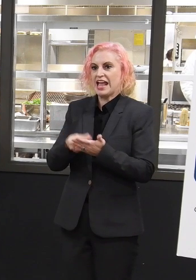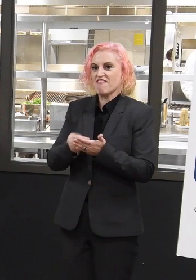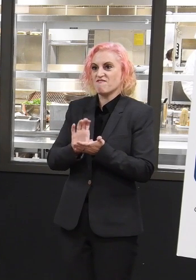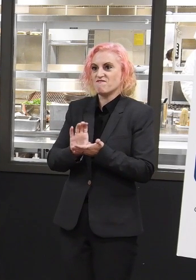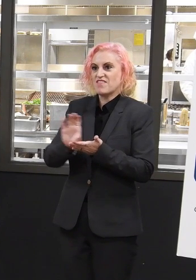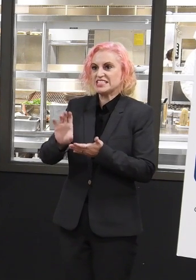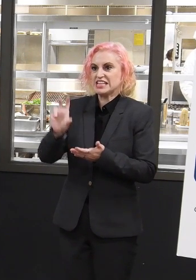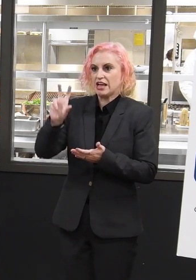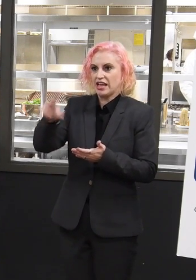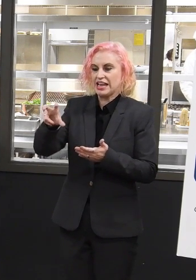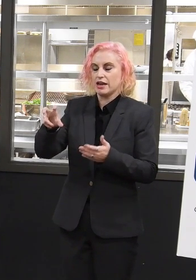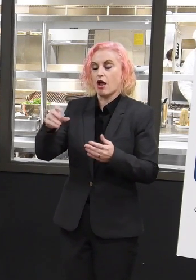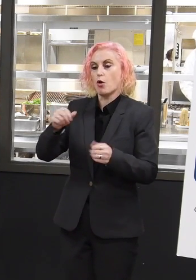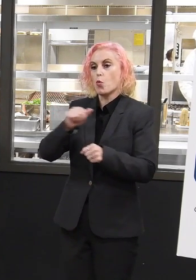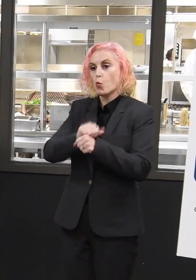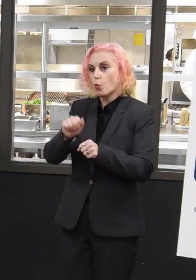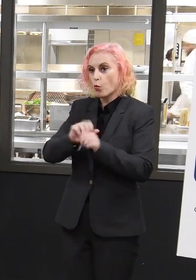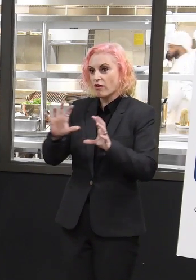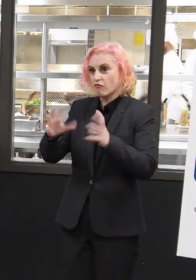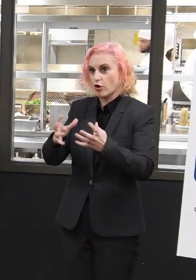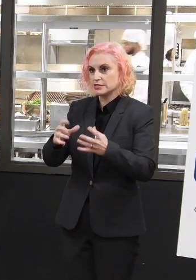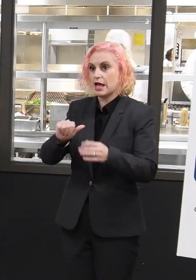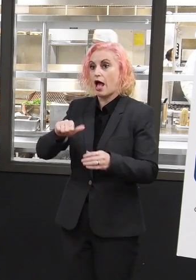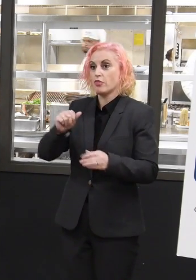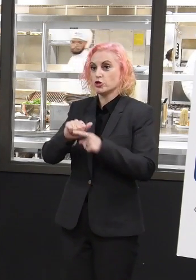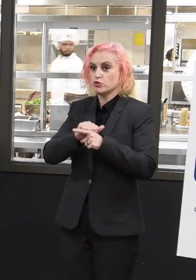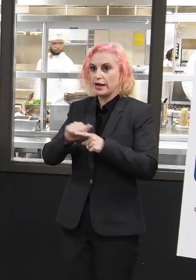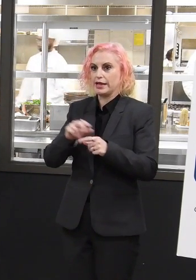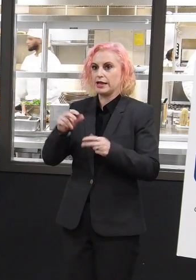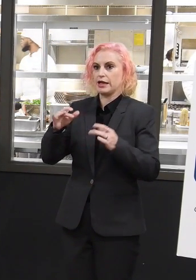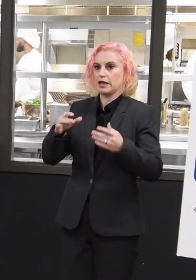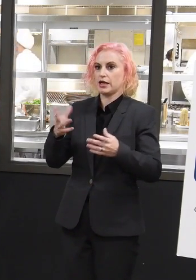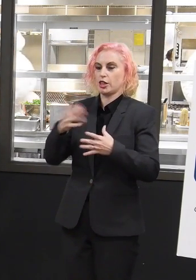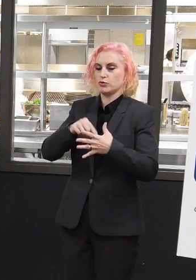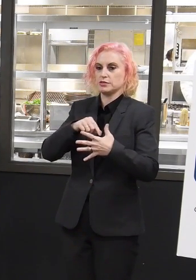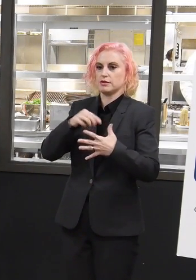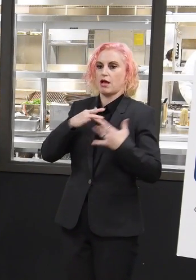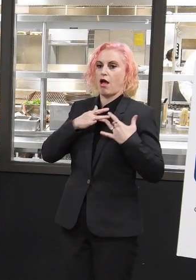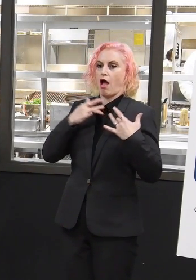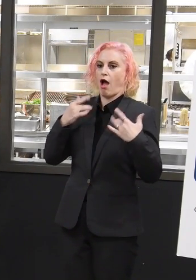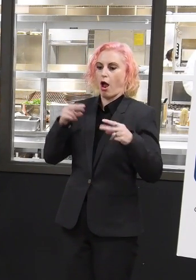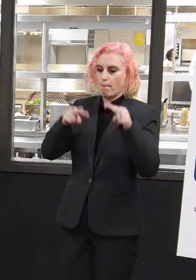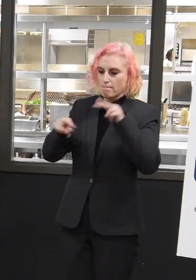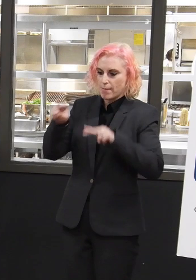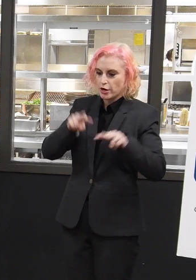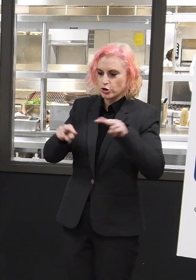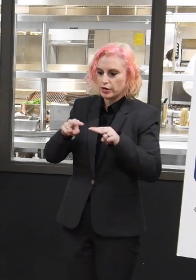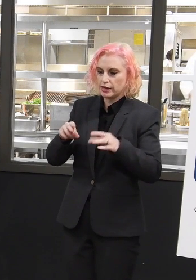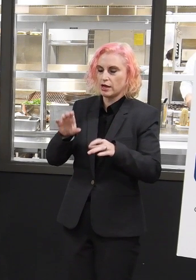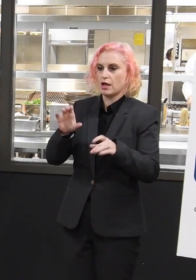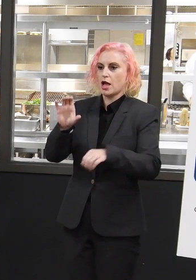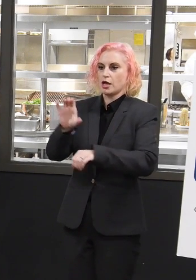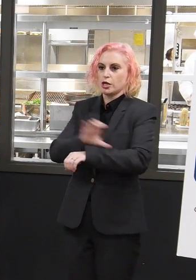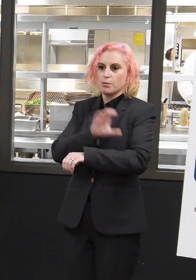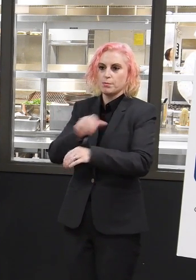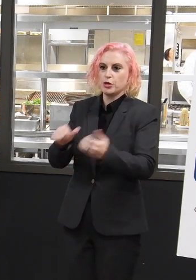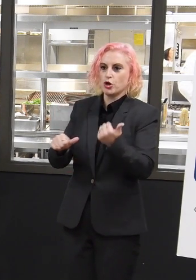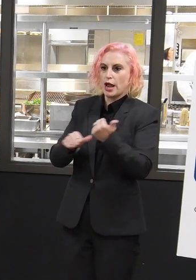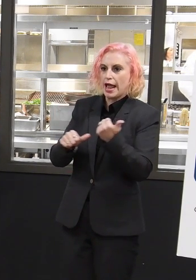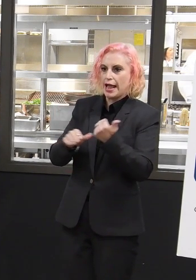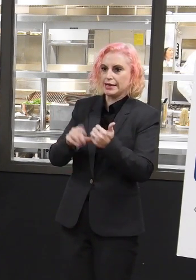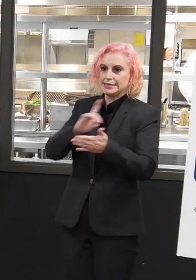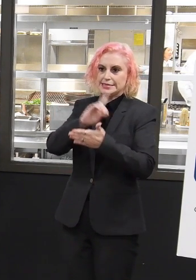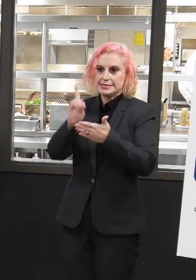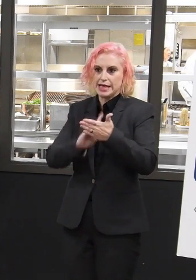Other training will include cardiac monitoring and analysis, computer-aided design technology, construction